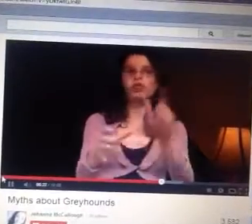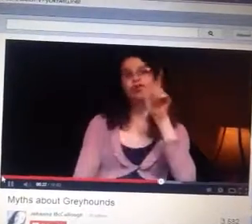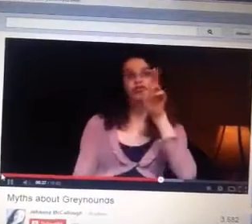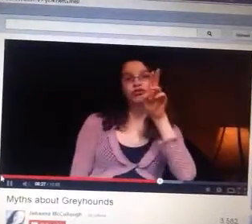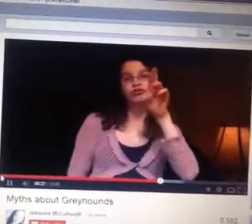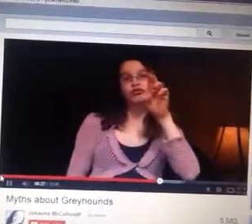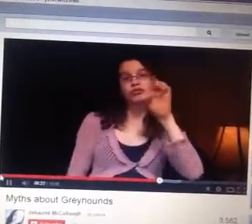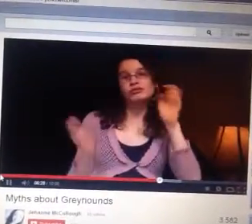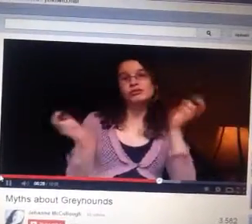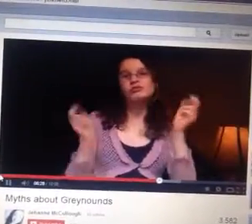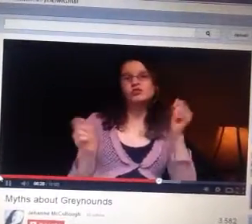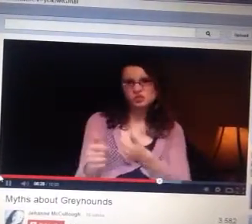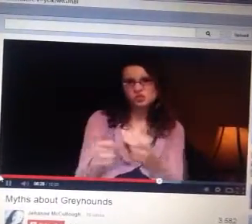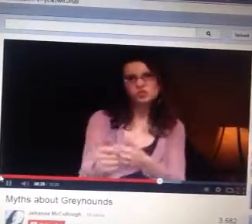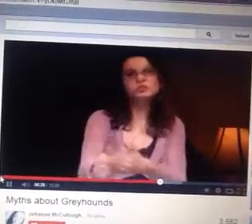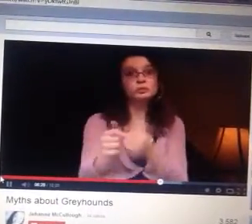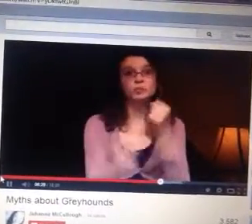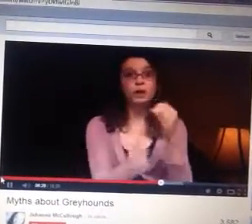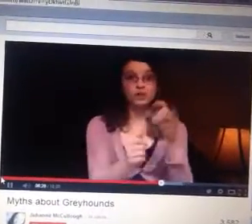racetrack.